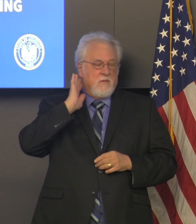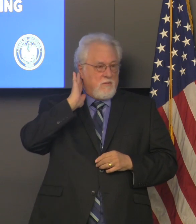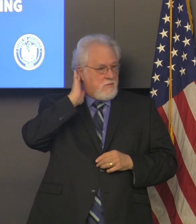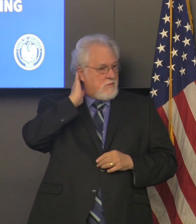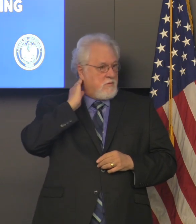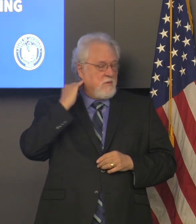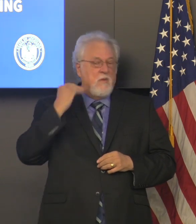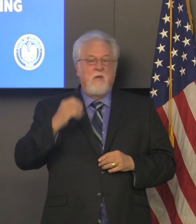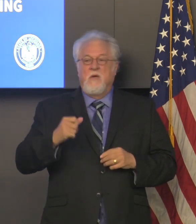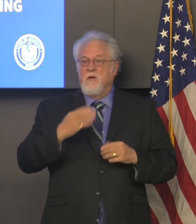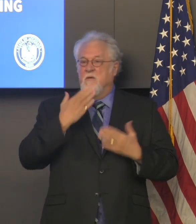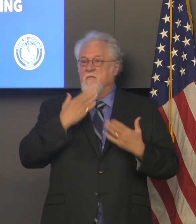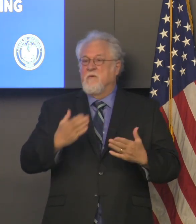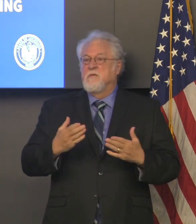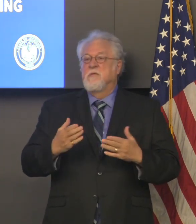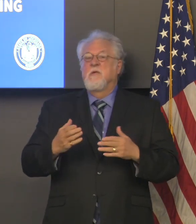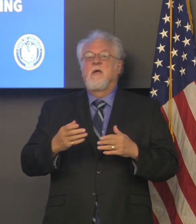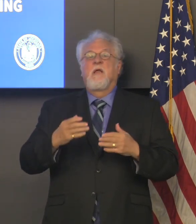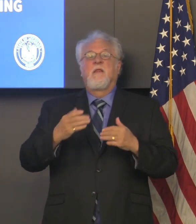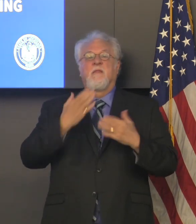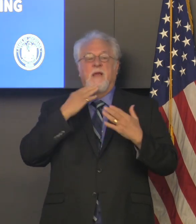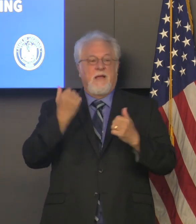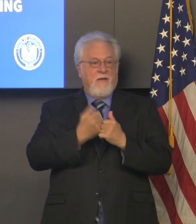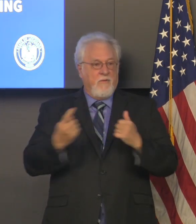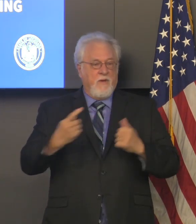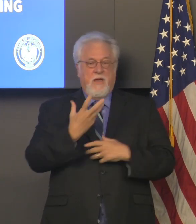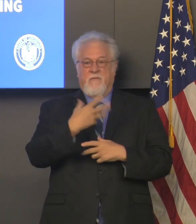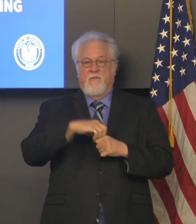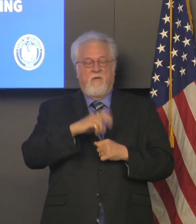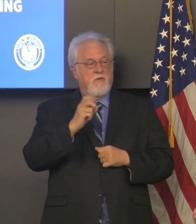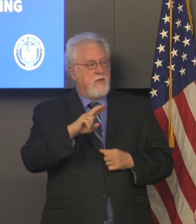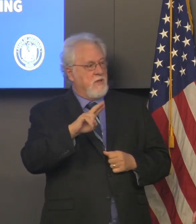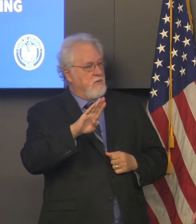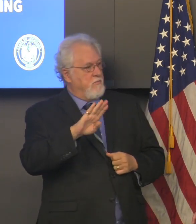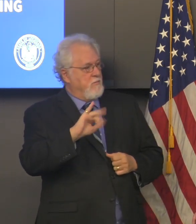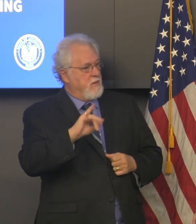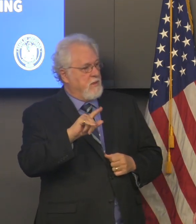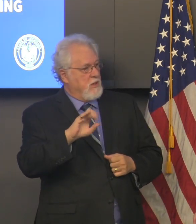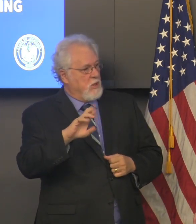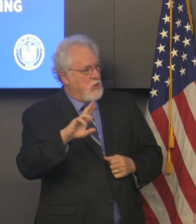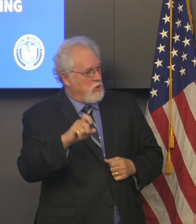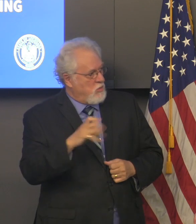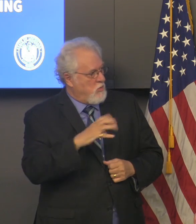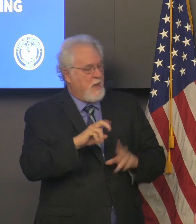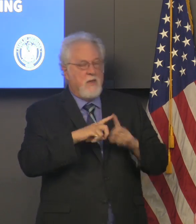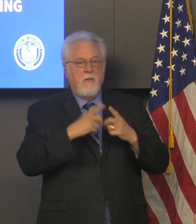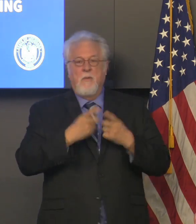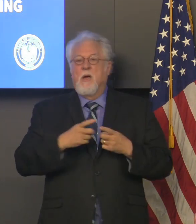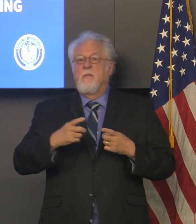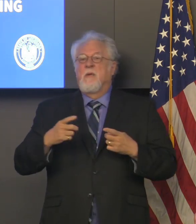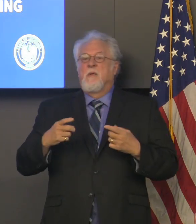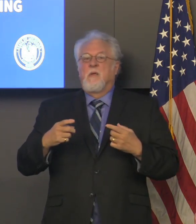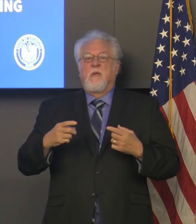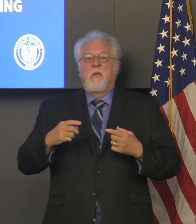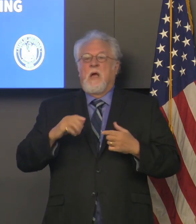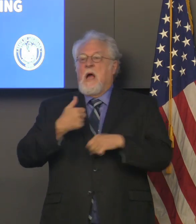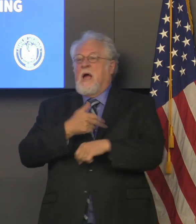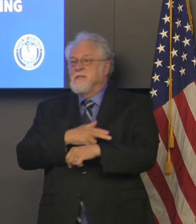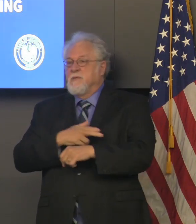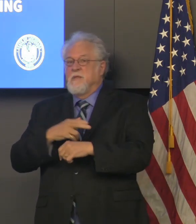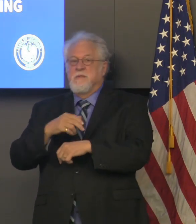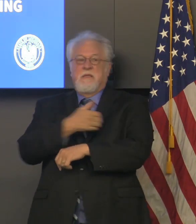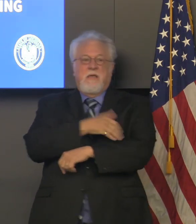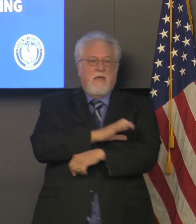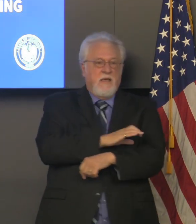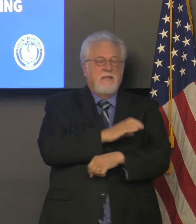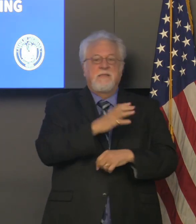First of all, I want to thank everybody involved, from Dr. BU and the folks at the Department of Health, all of our hospitals and